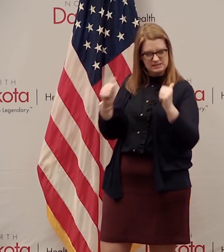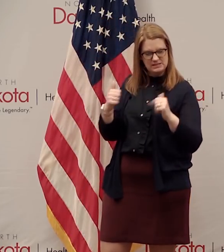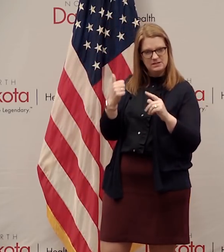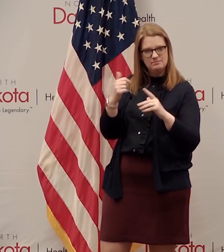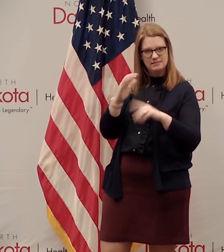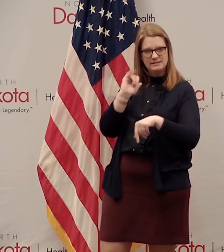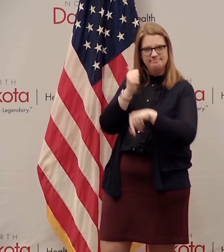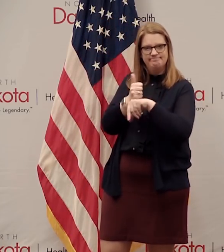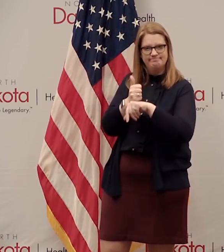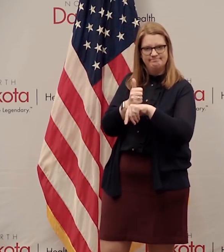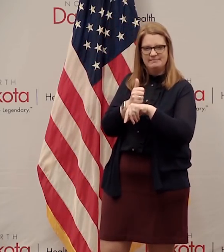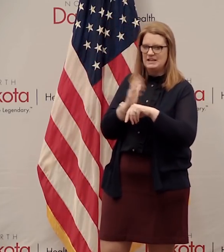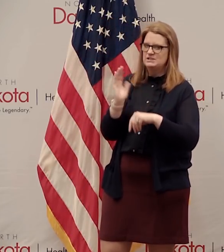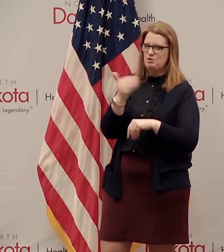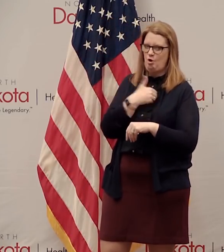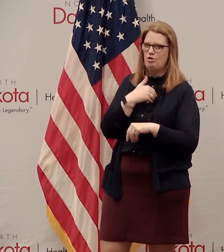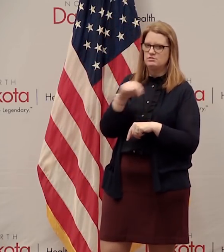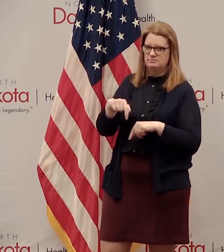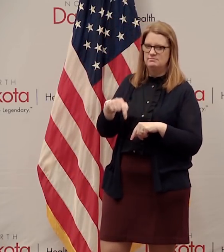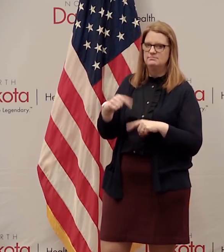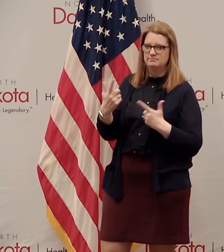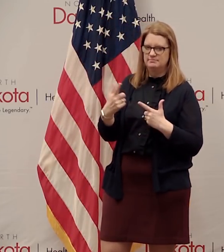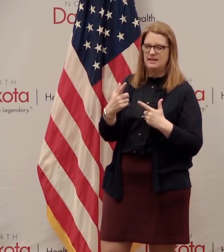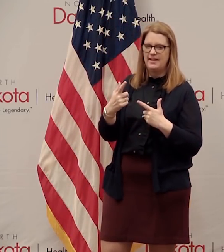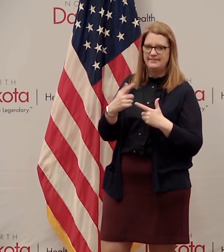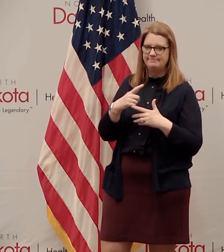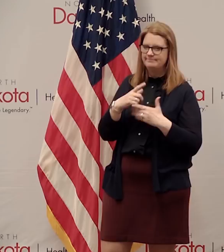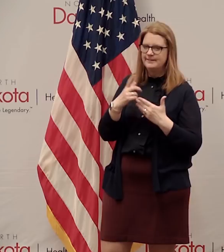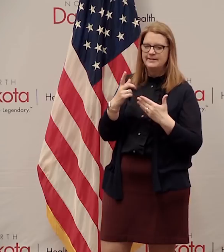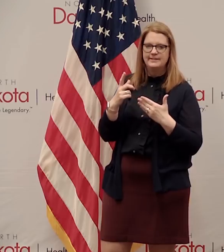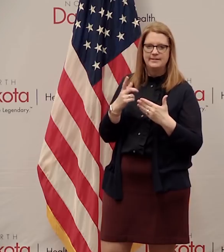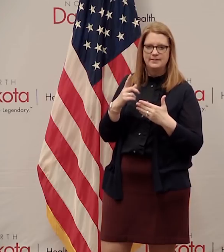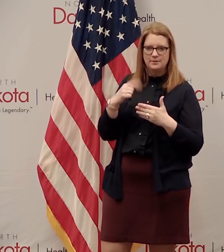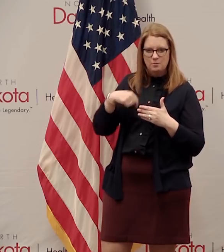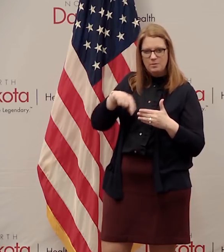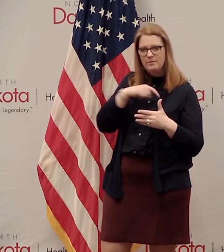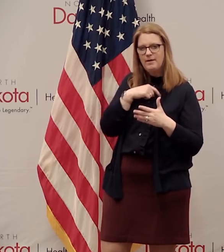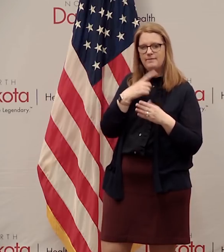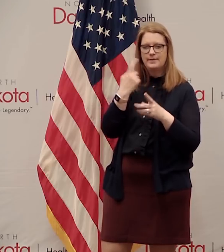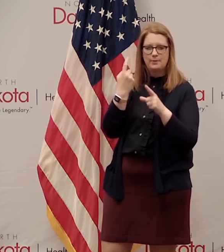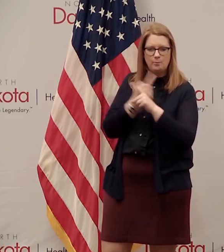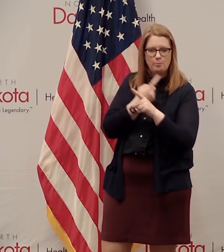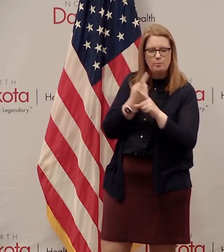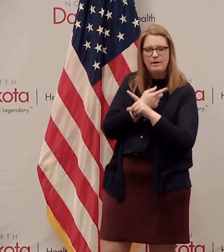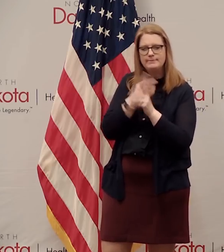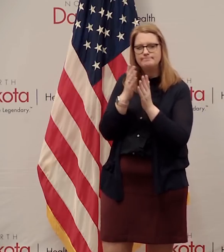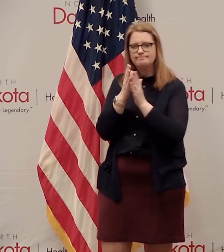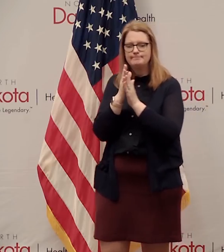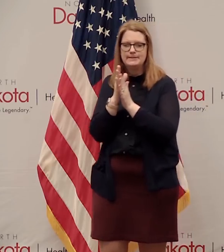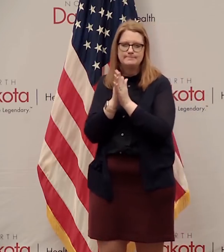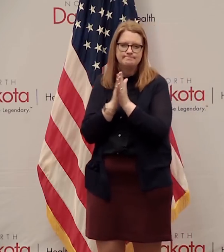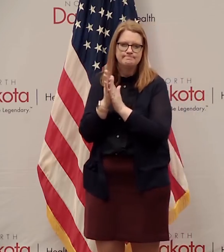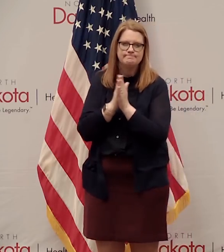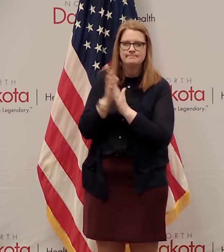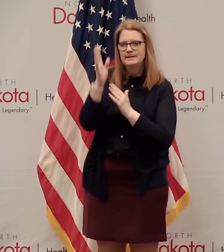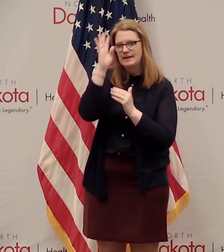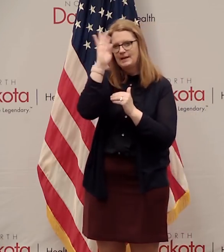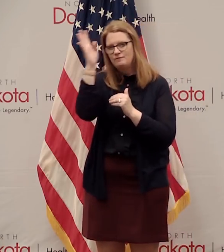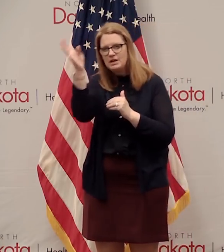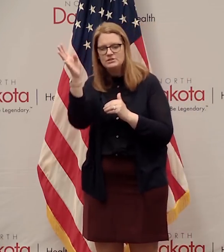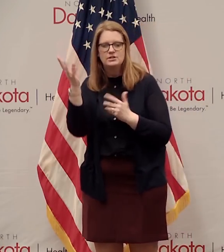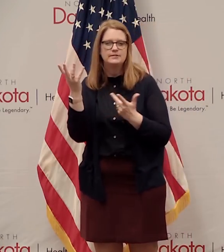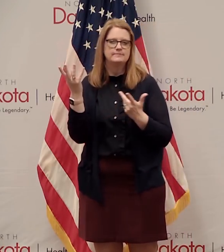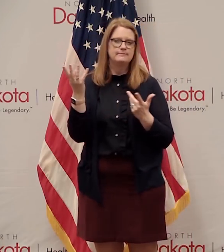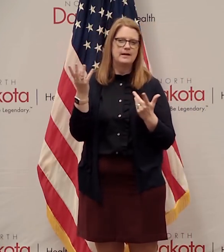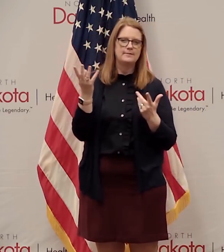going to be capitalism, and that we're going to have all the right incentives and all the innovation. With disruption comes innovation.